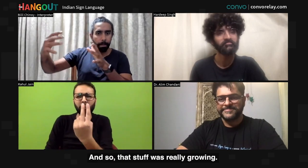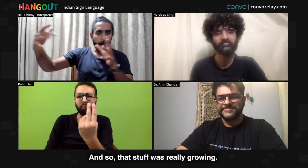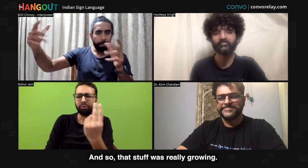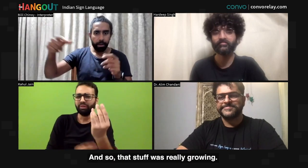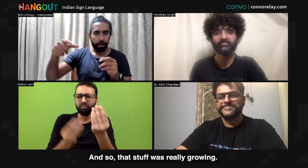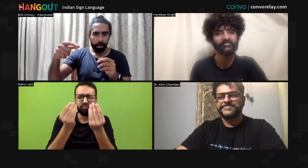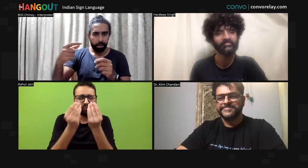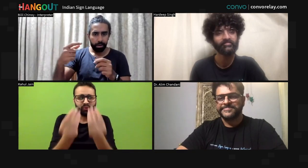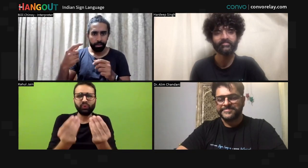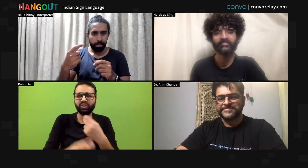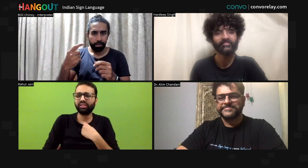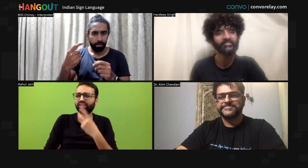growing.